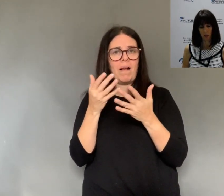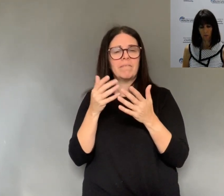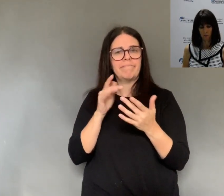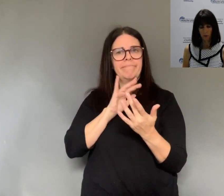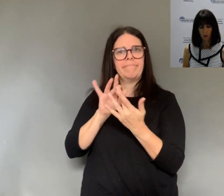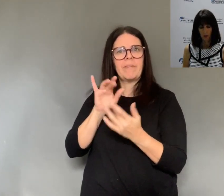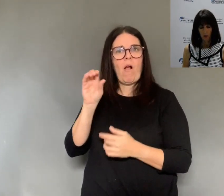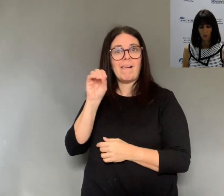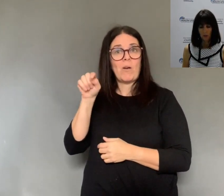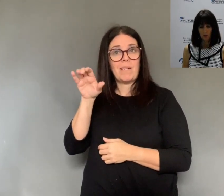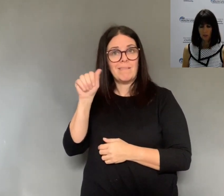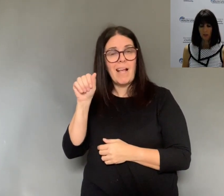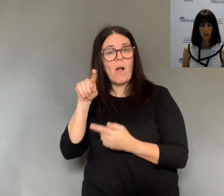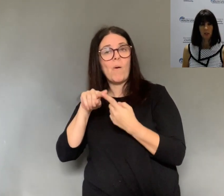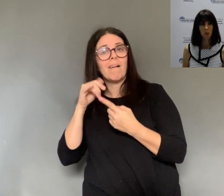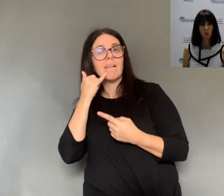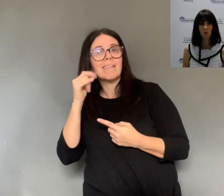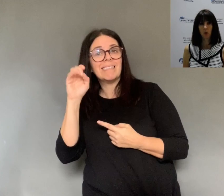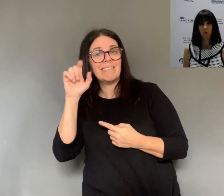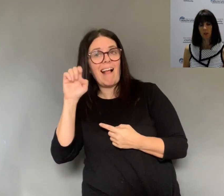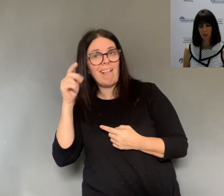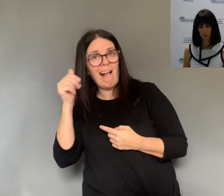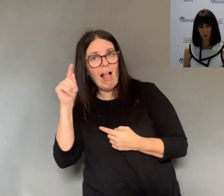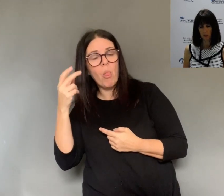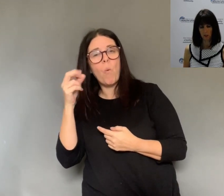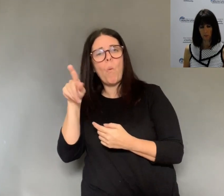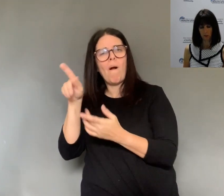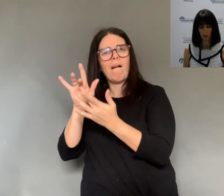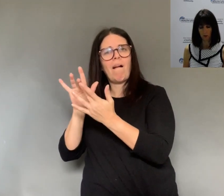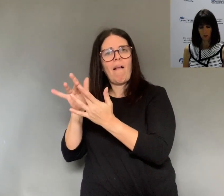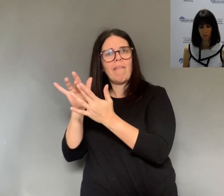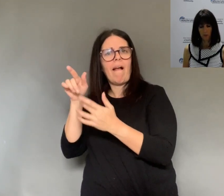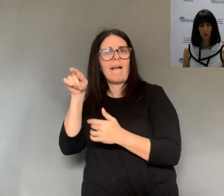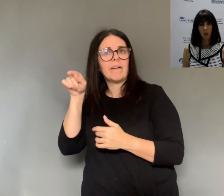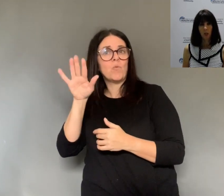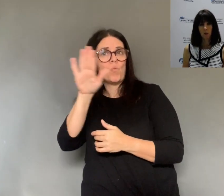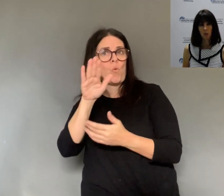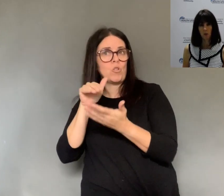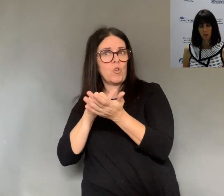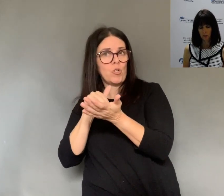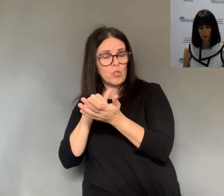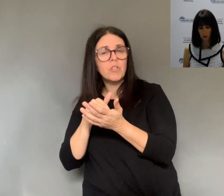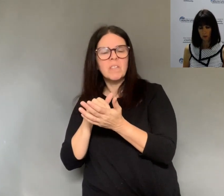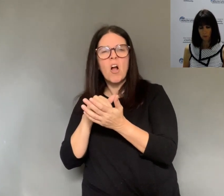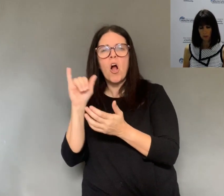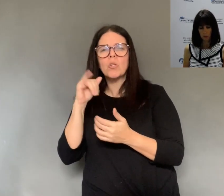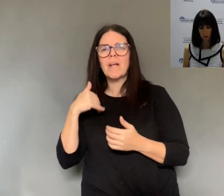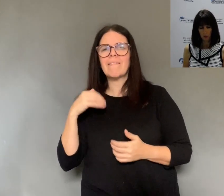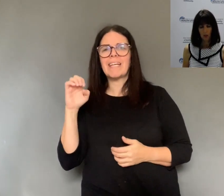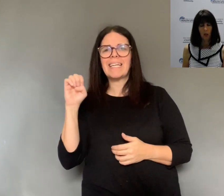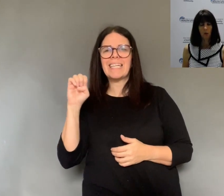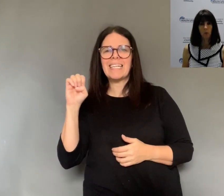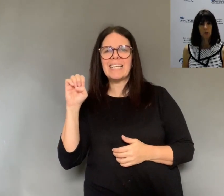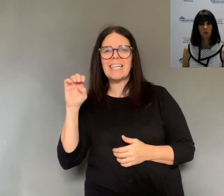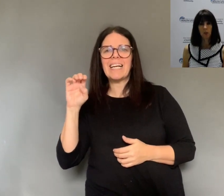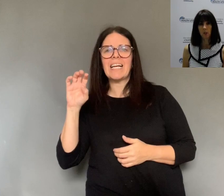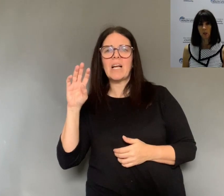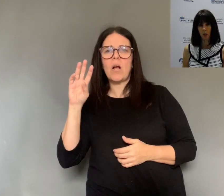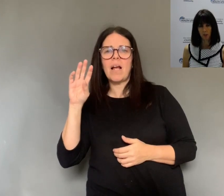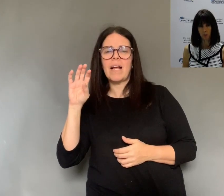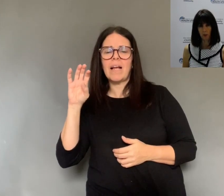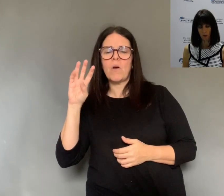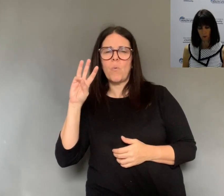eHealthWindsor-Essex.ca. Windsor-Essex has 2 COVID-19 assessment centers, Erie Shores Healthcare in Leamington and Windsor